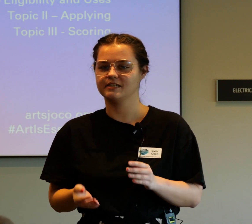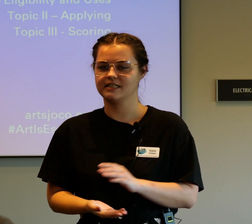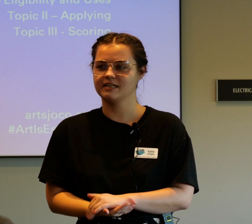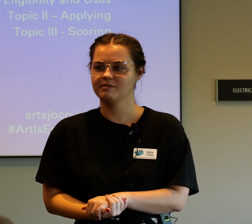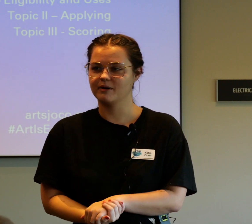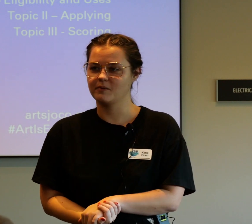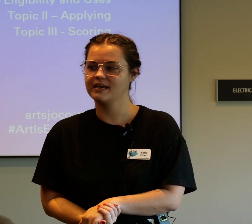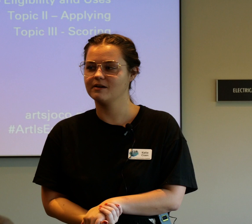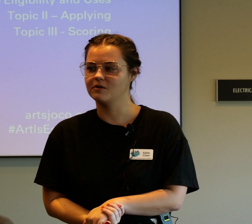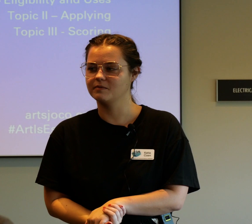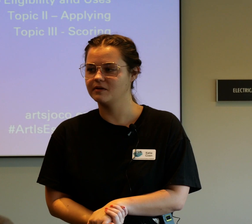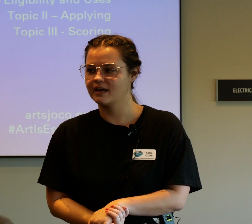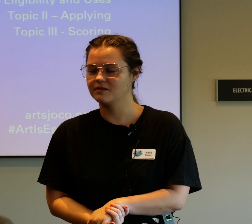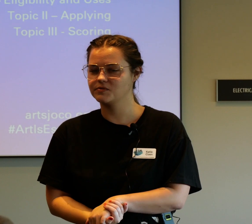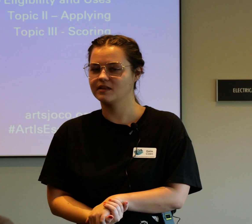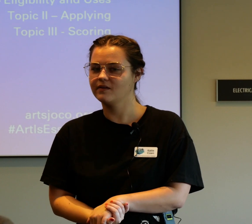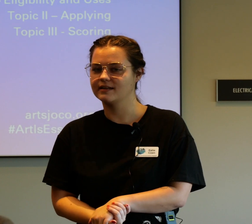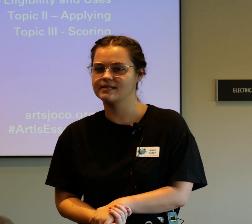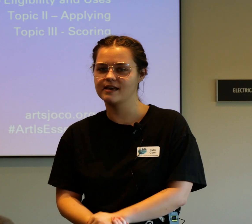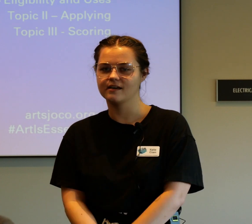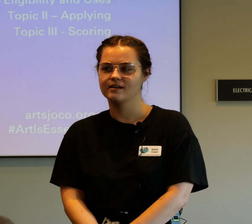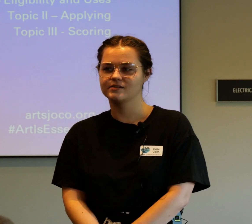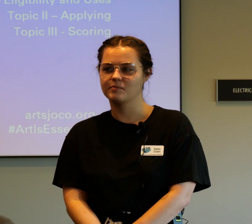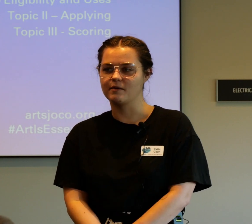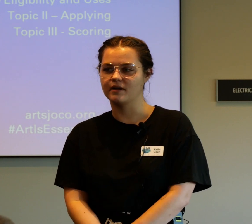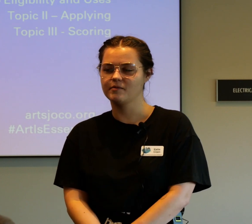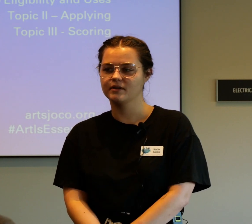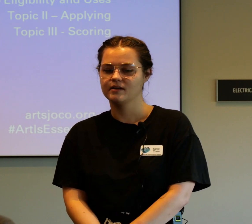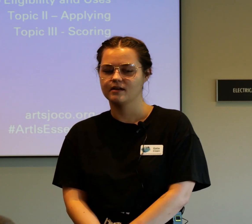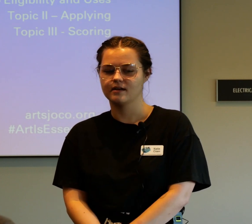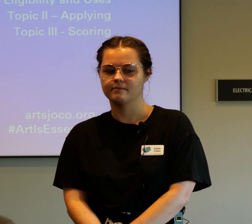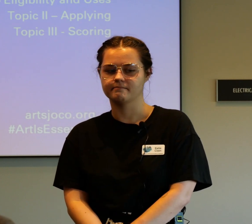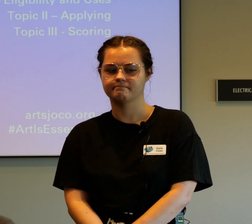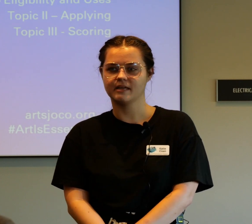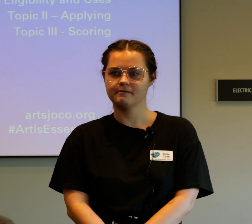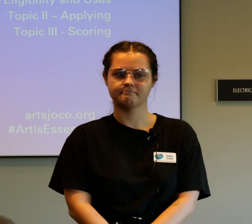Dates TBD, but we will communicate those with you as they start popping up.